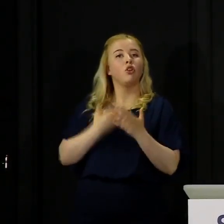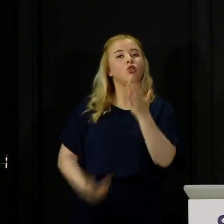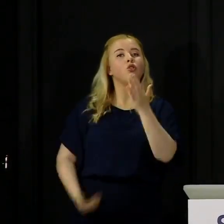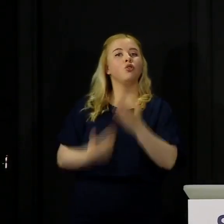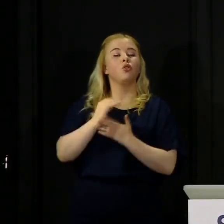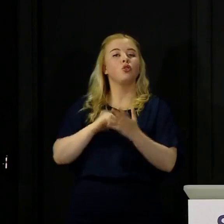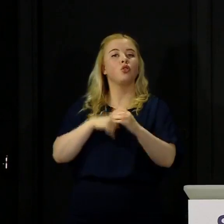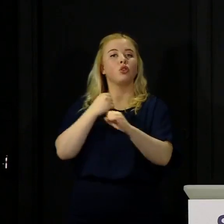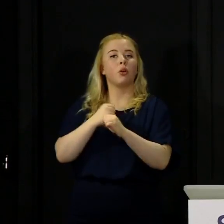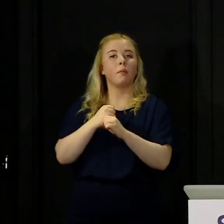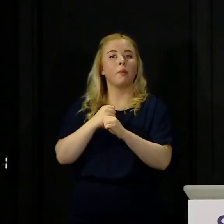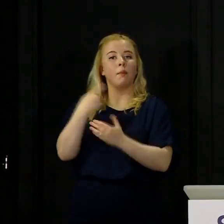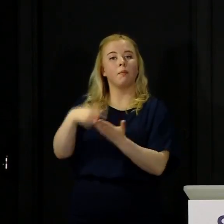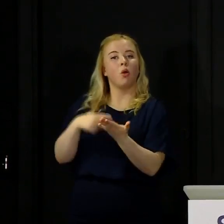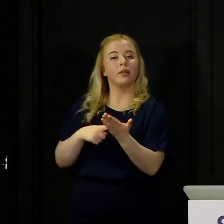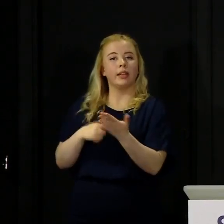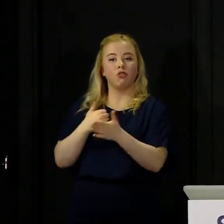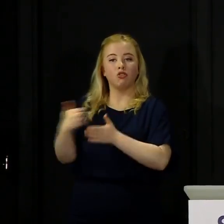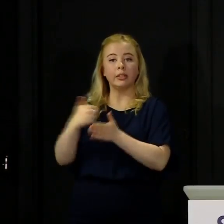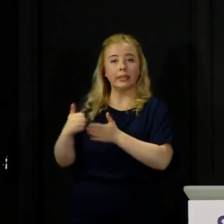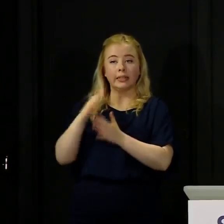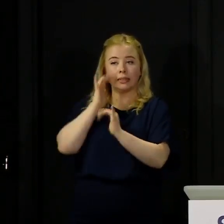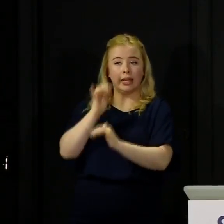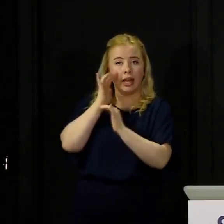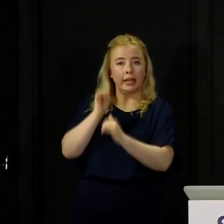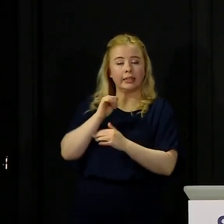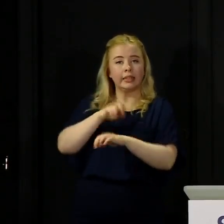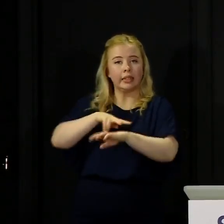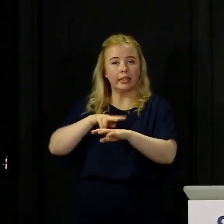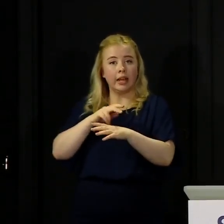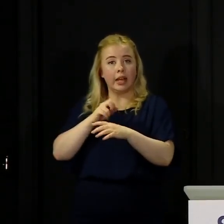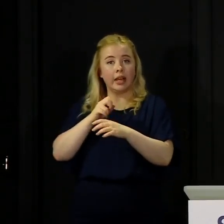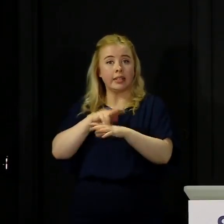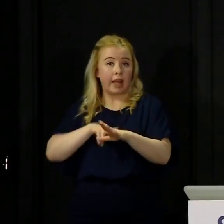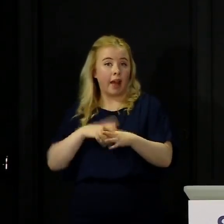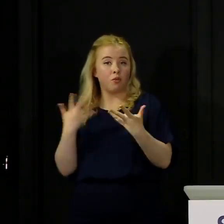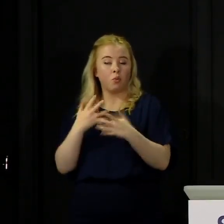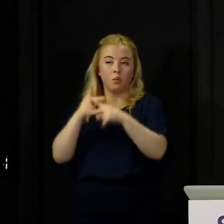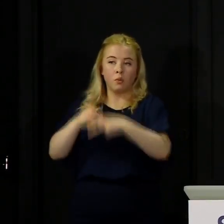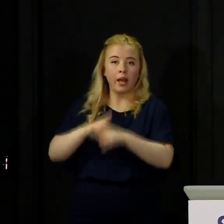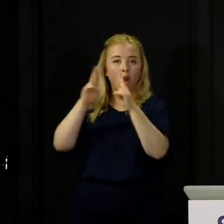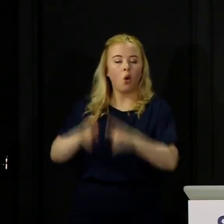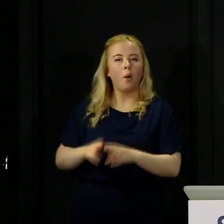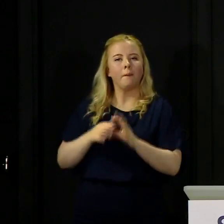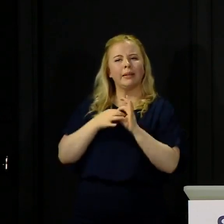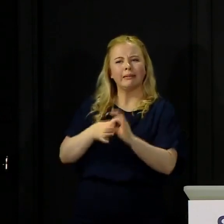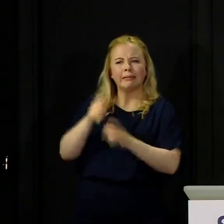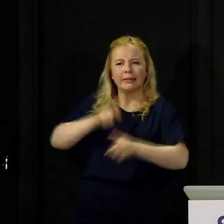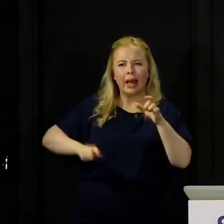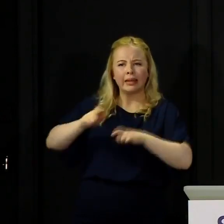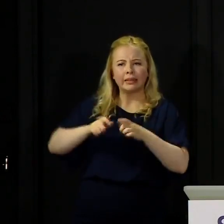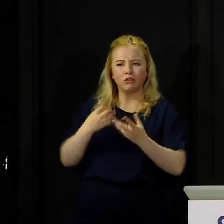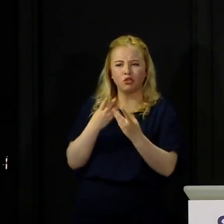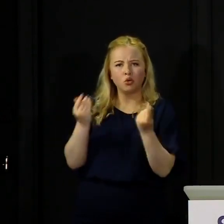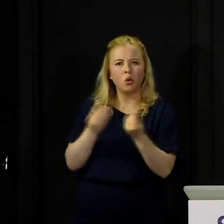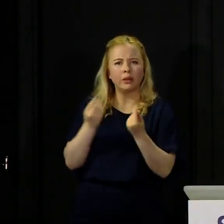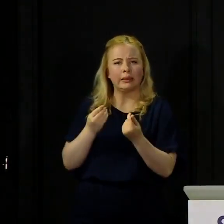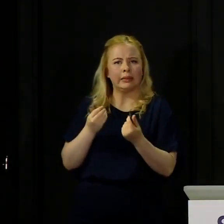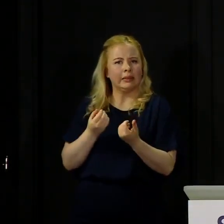to routinely test care home staff, concerns around the science, resources, and a lack of discussion. And